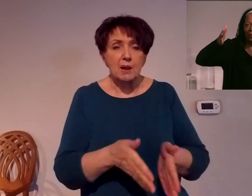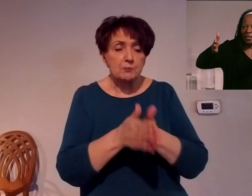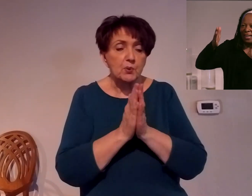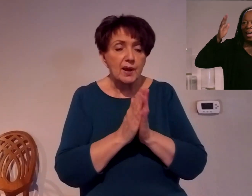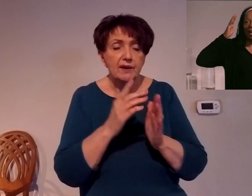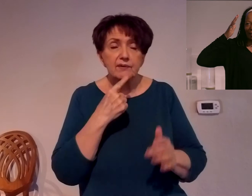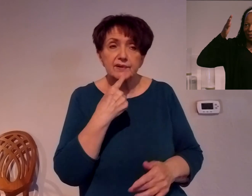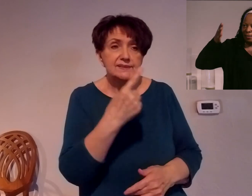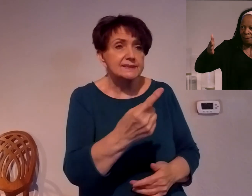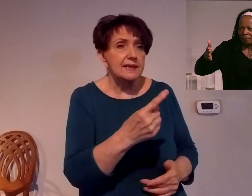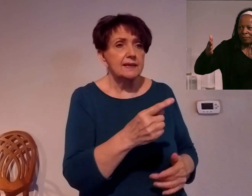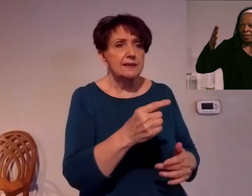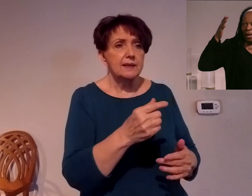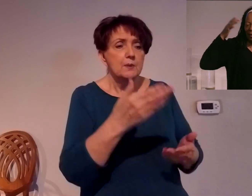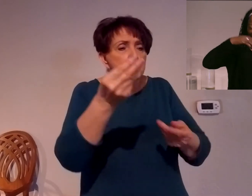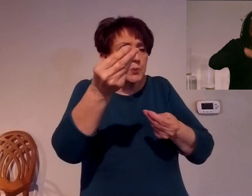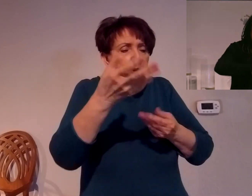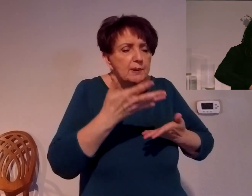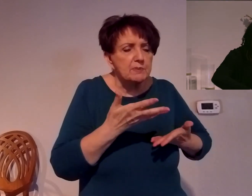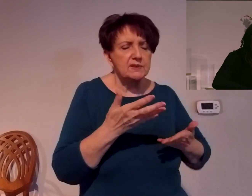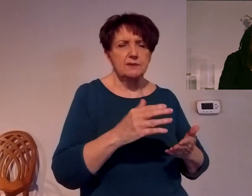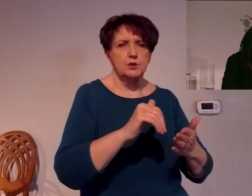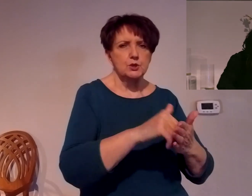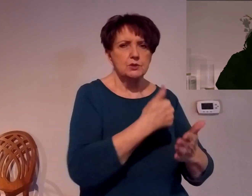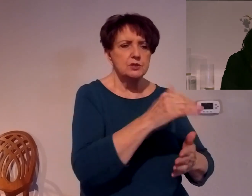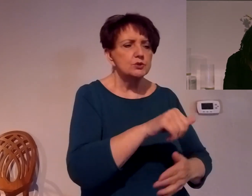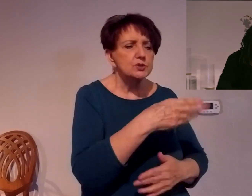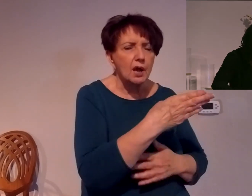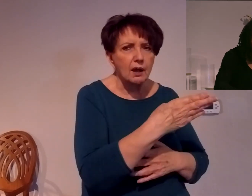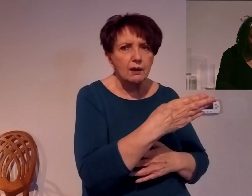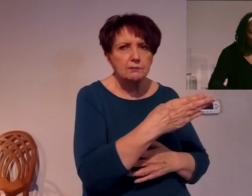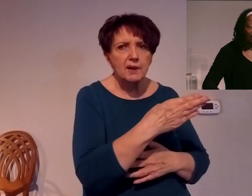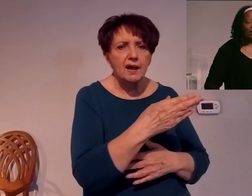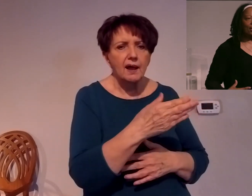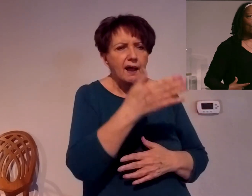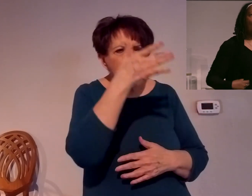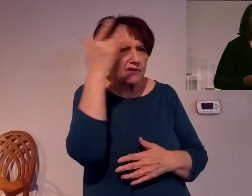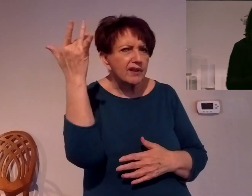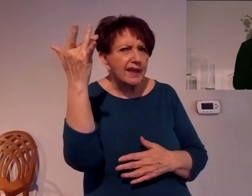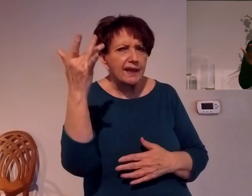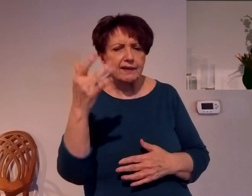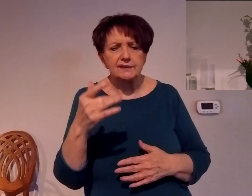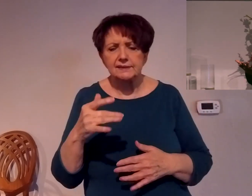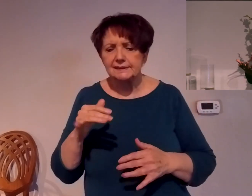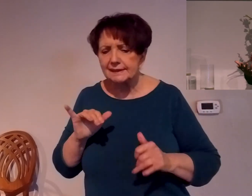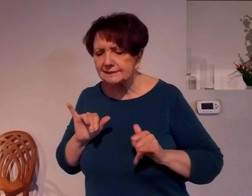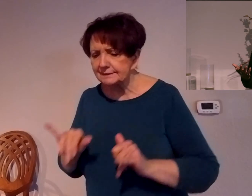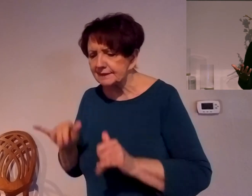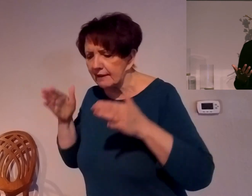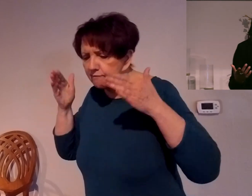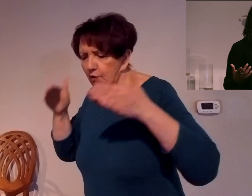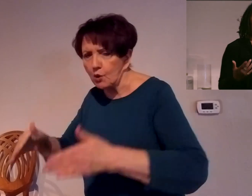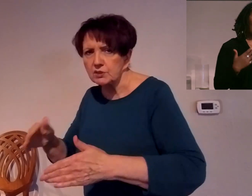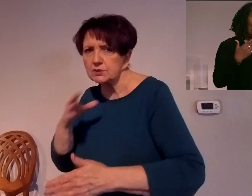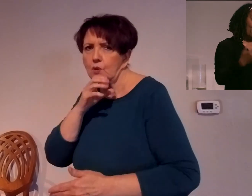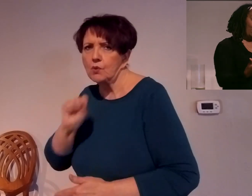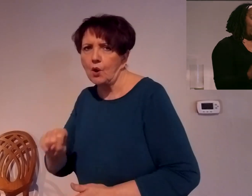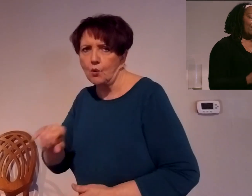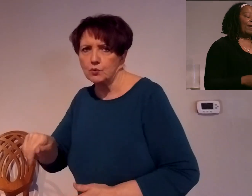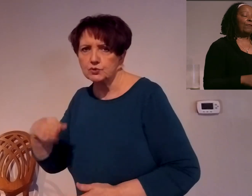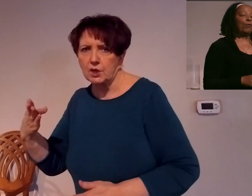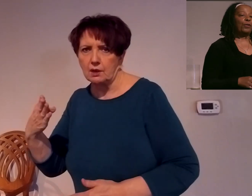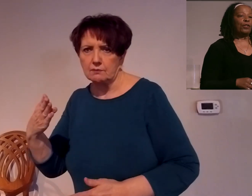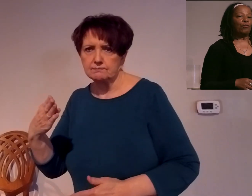I forget. And I stay right in here, or I have done